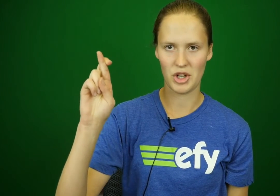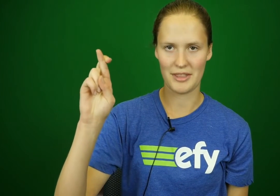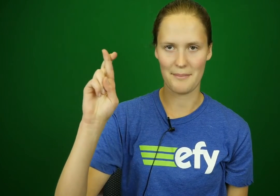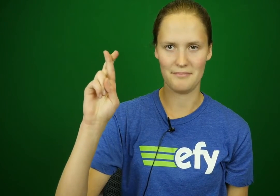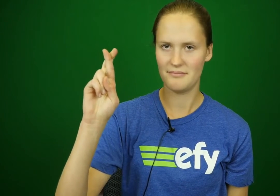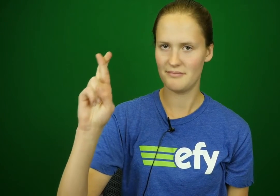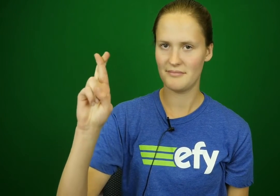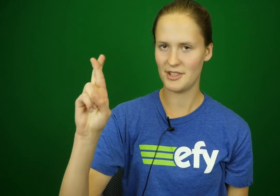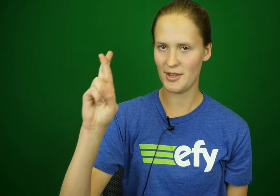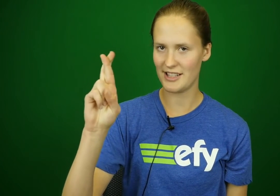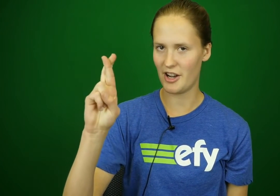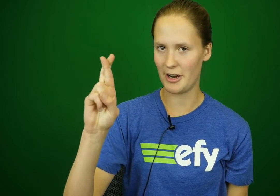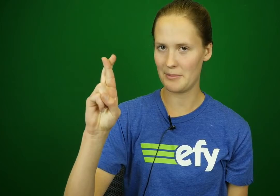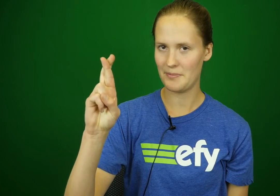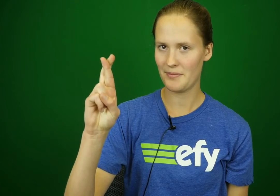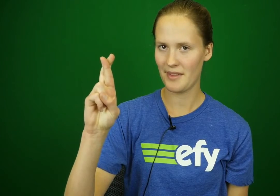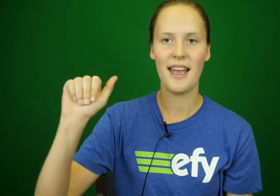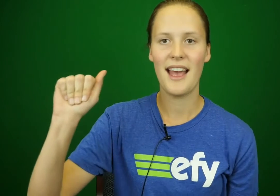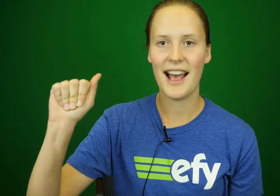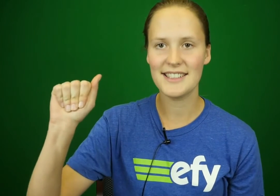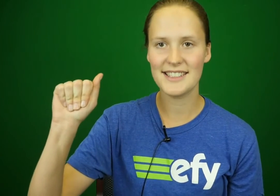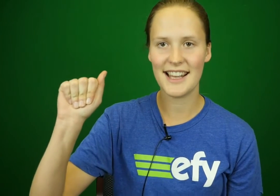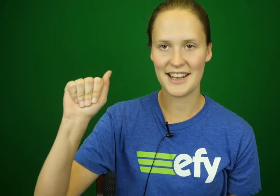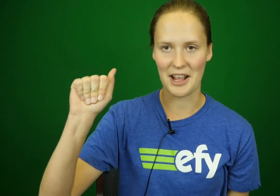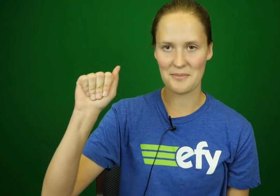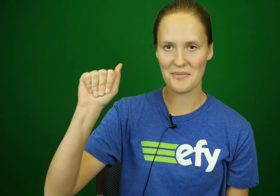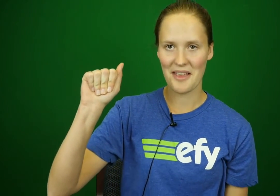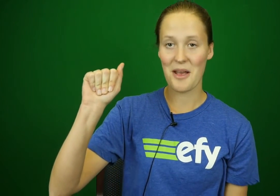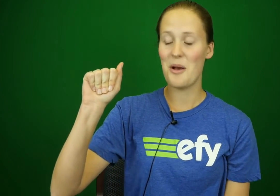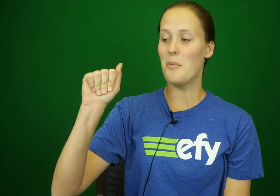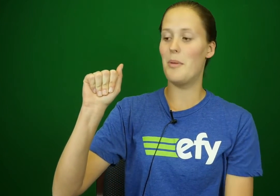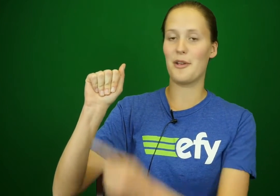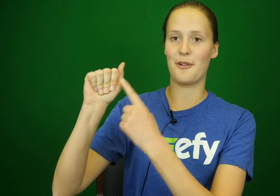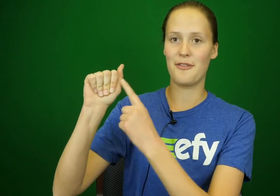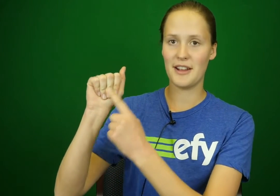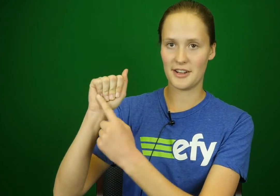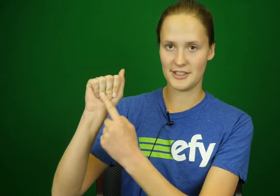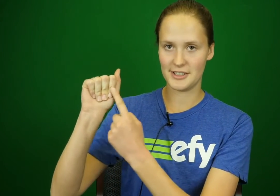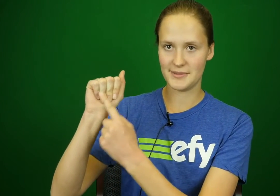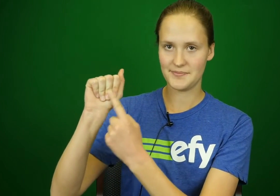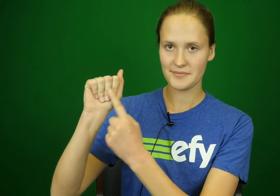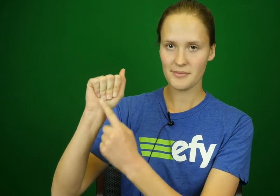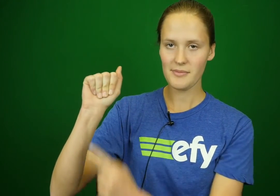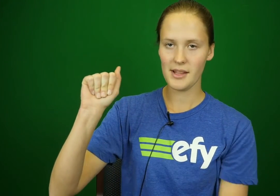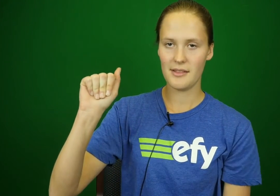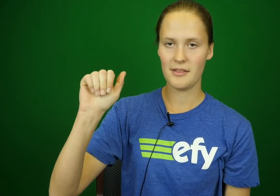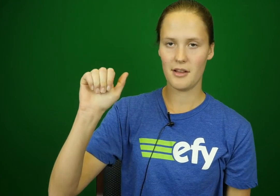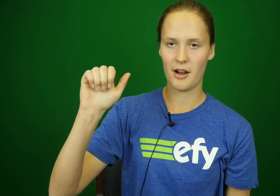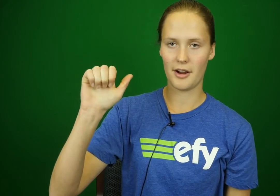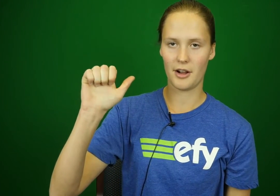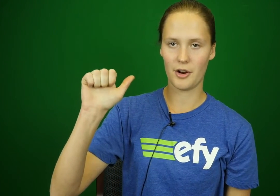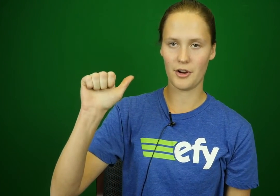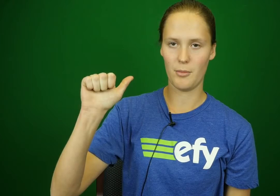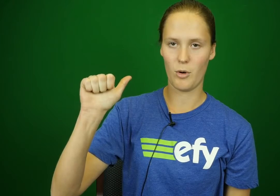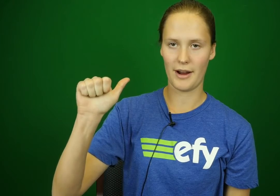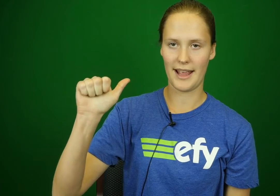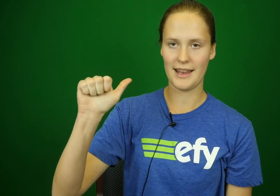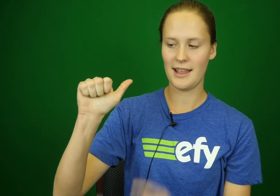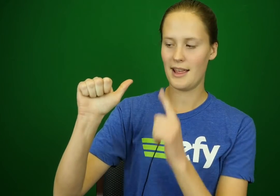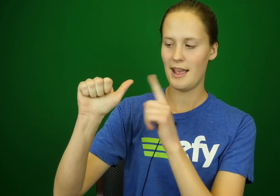hook them. So that's R. S is like an A, but your fingers are going to curl more in,